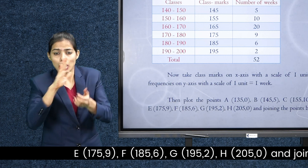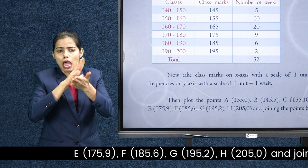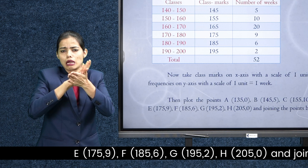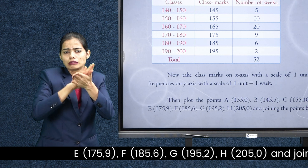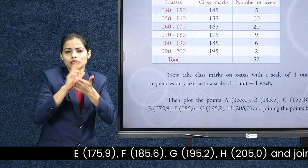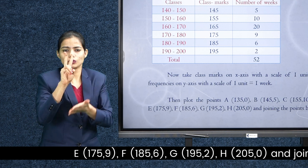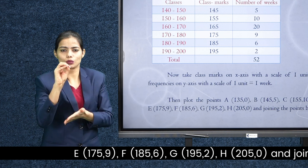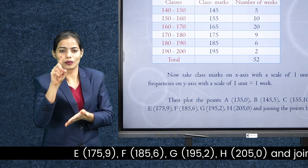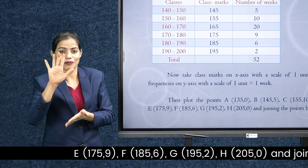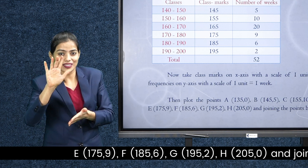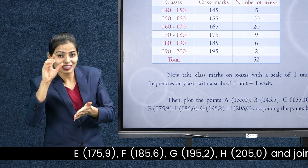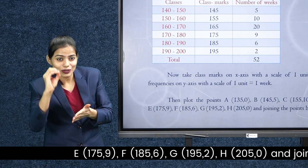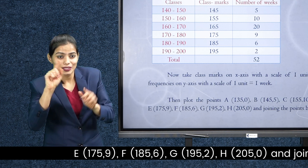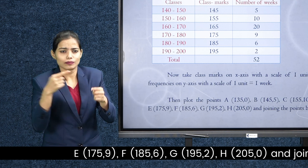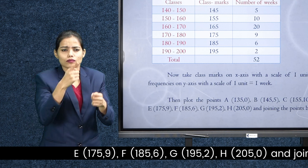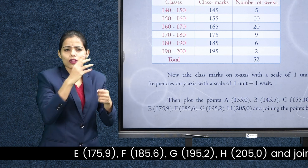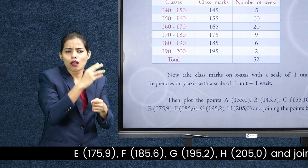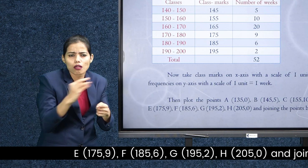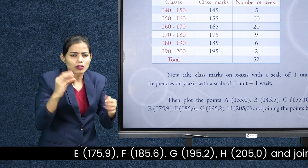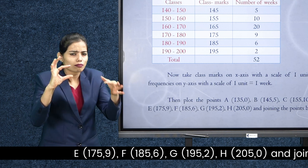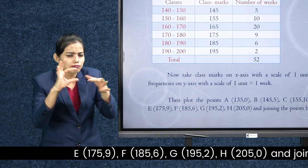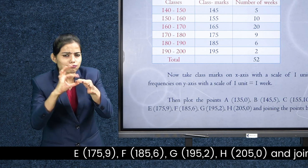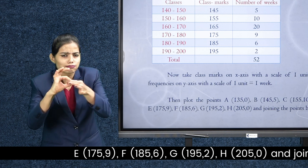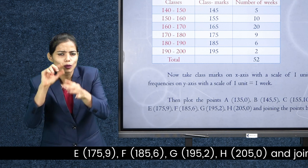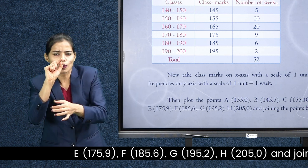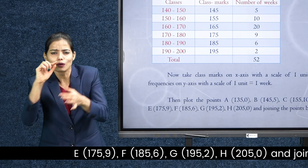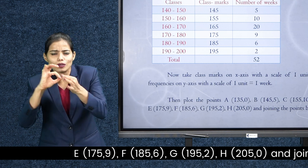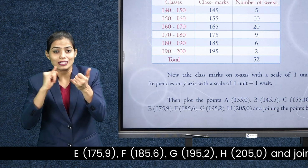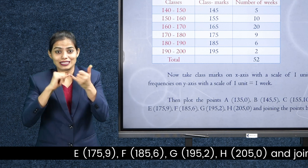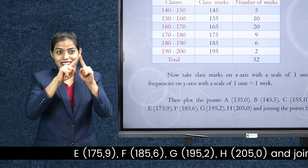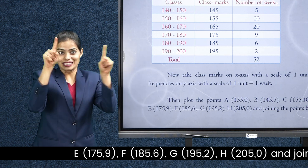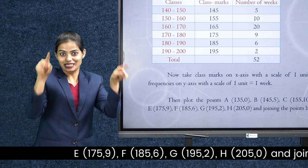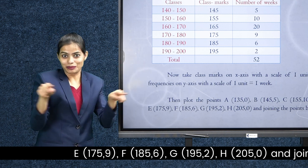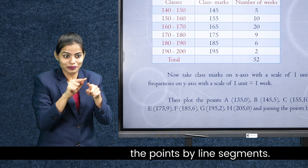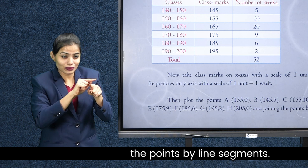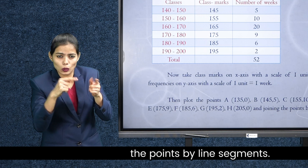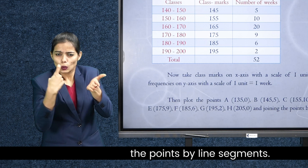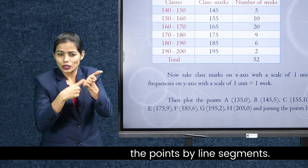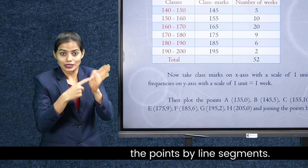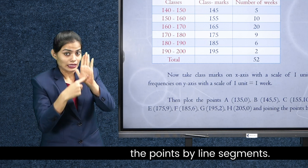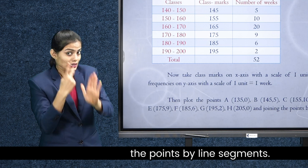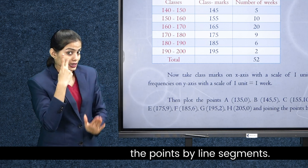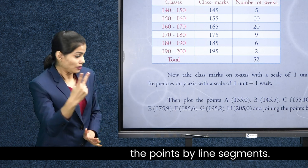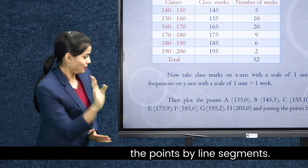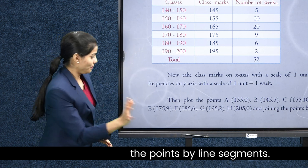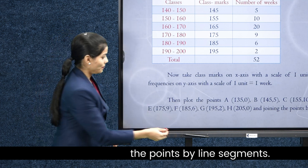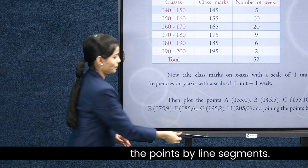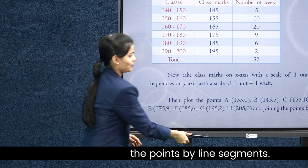6, G 195, 2, H 205, 0 and joining the points by line